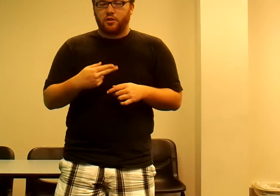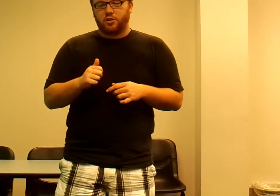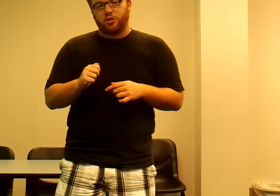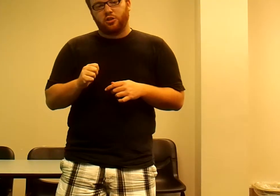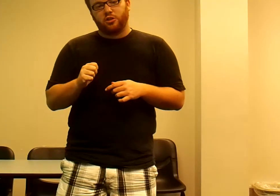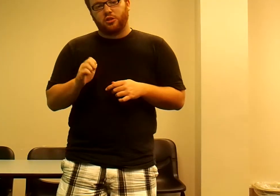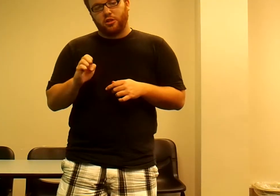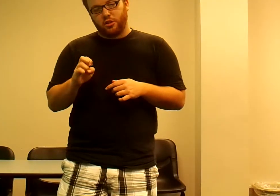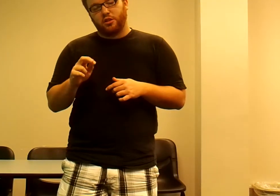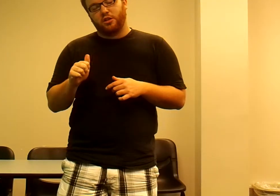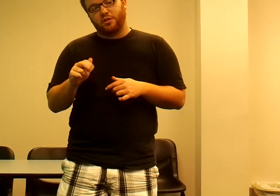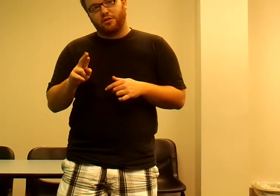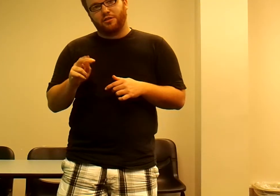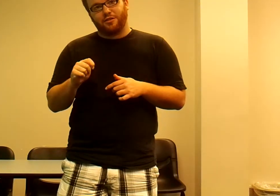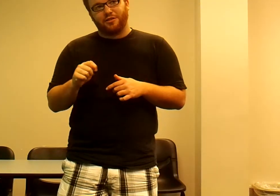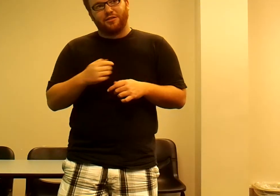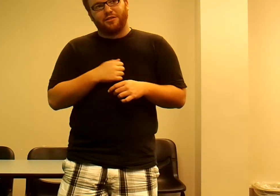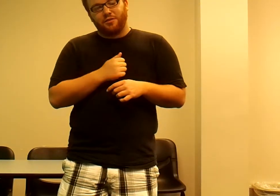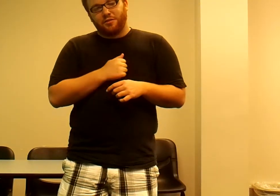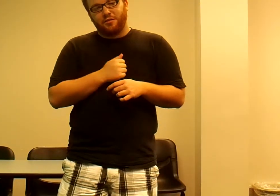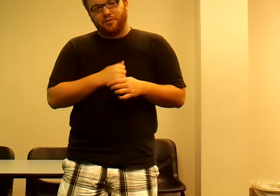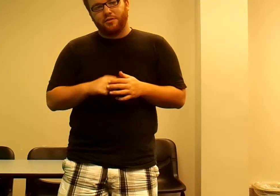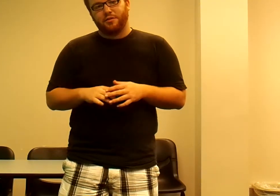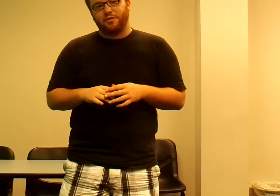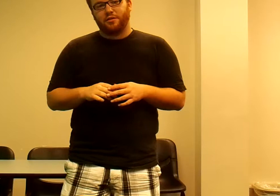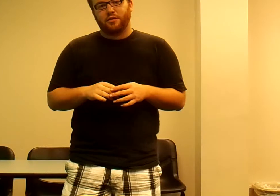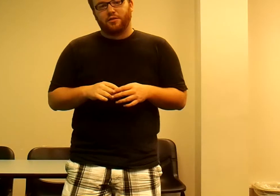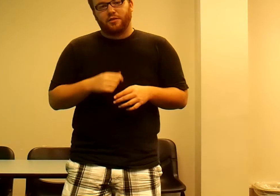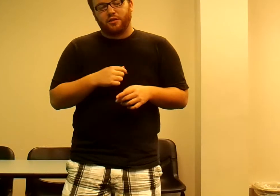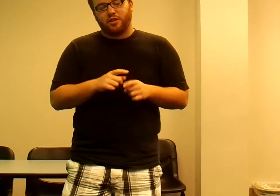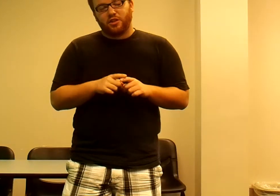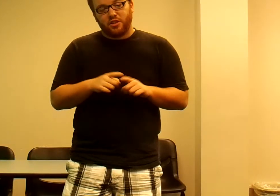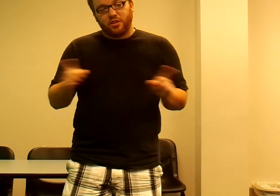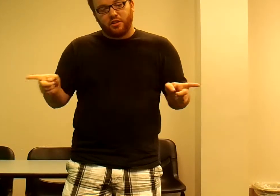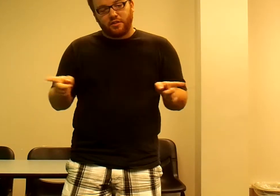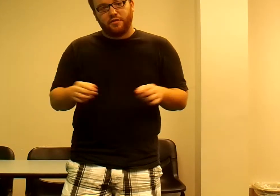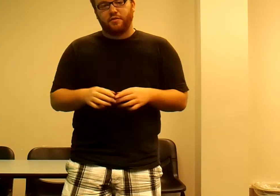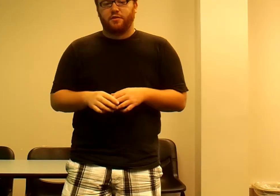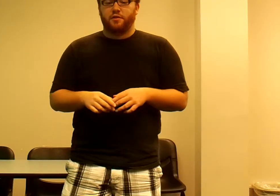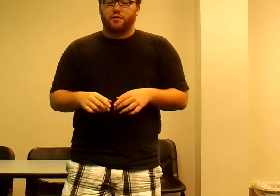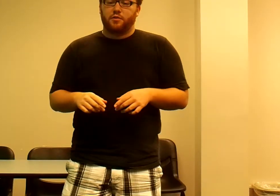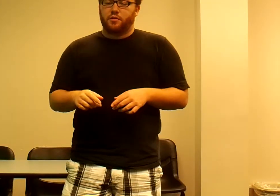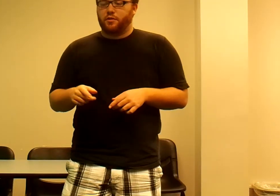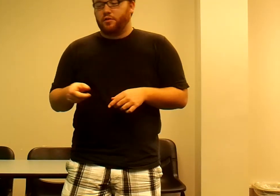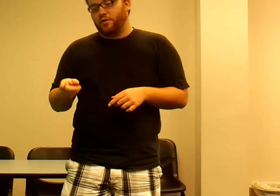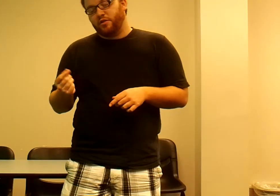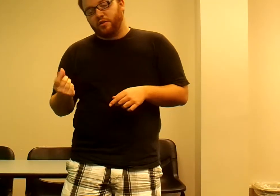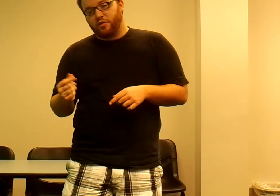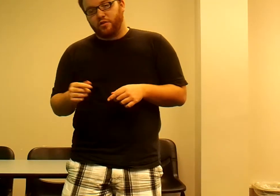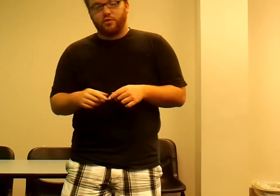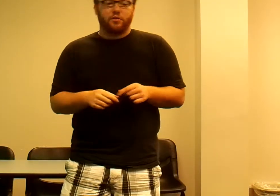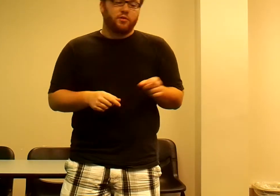heart rate when we were doing different things. As we're here and we're just breathing